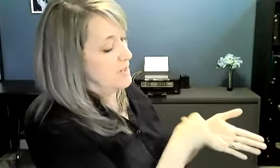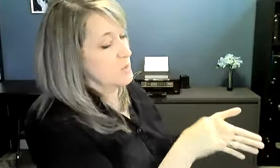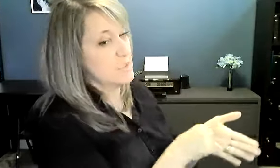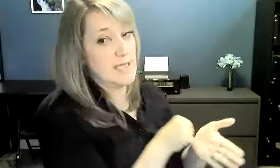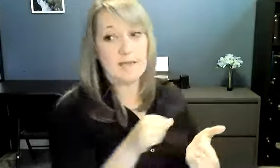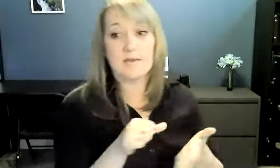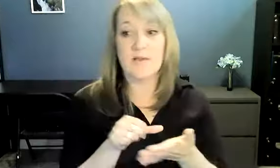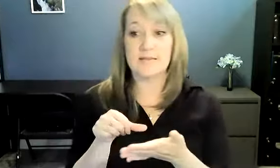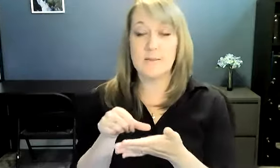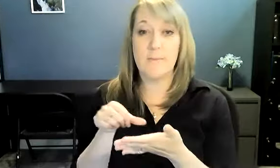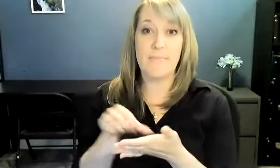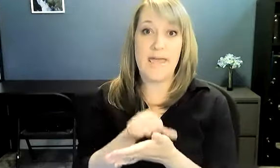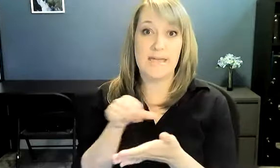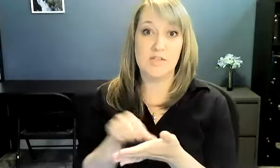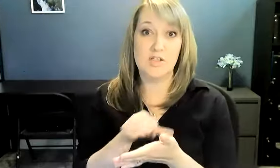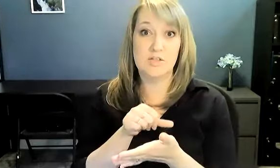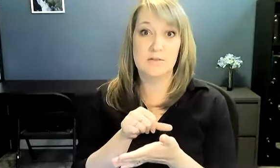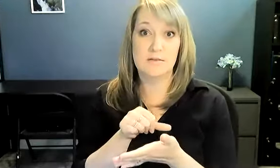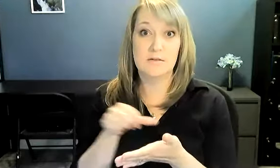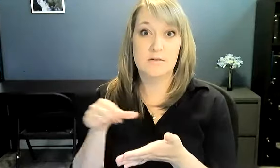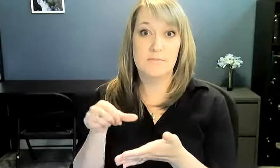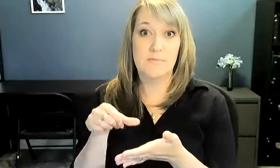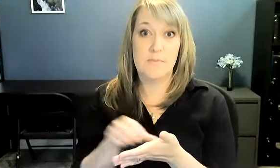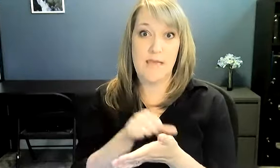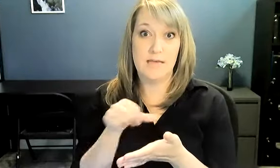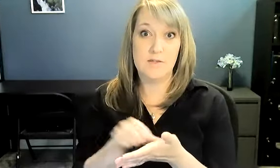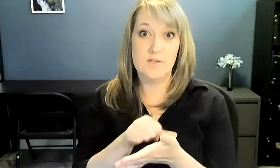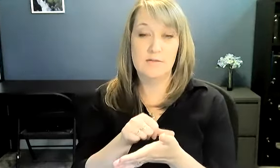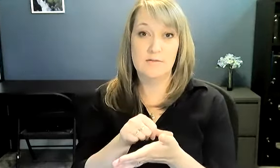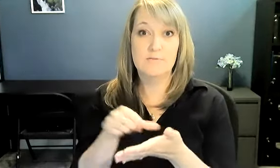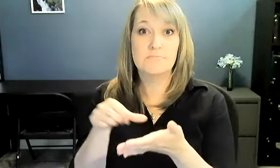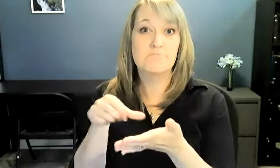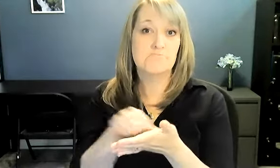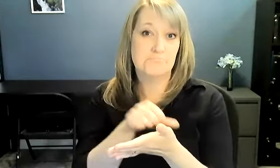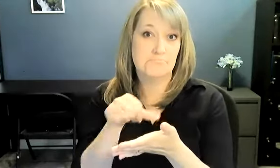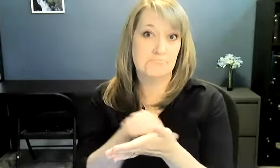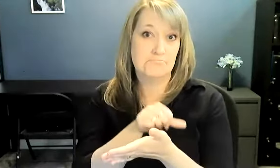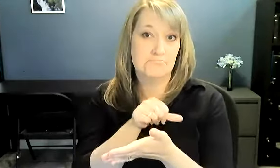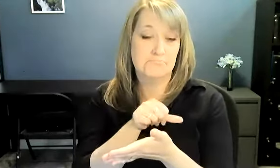backwards, okay? So that's page, page.